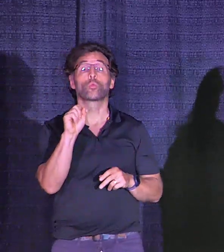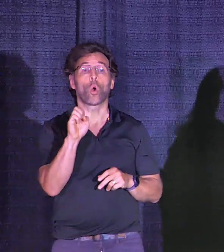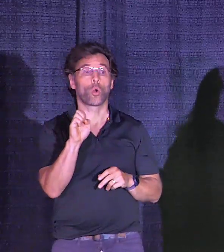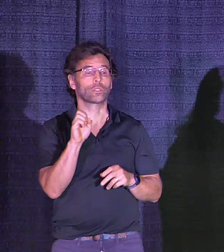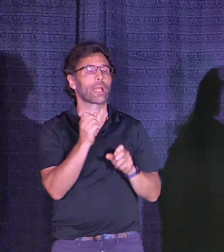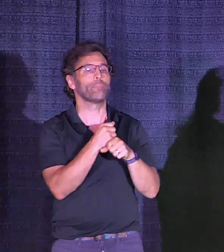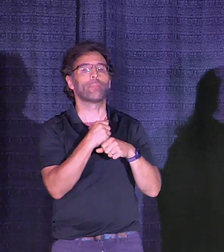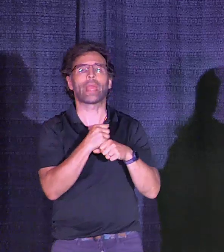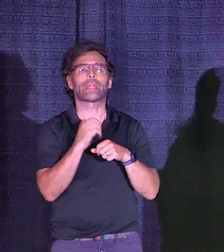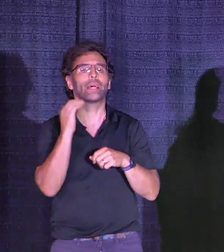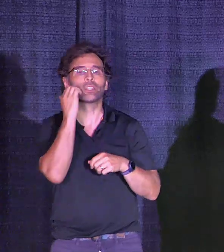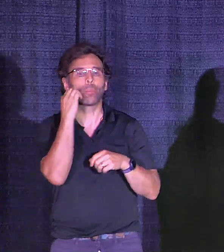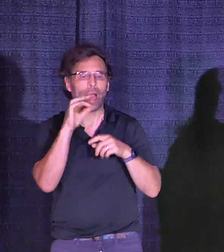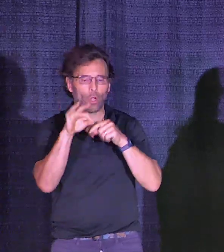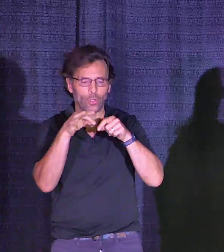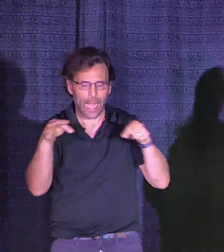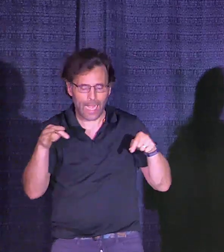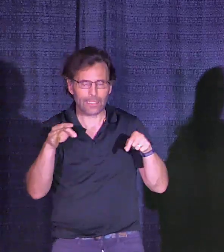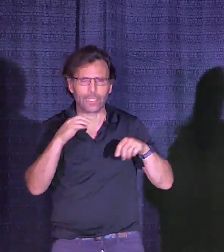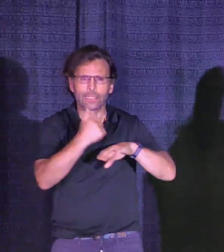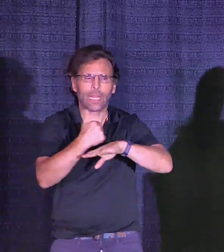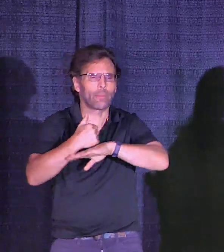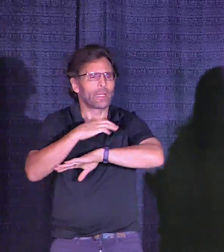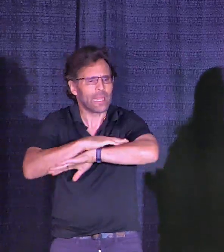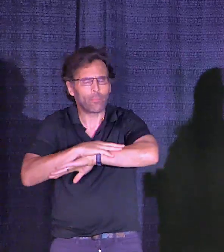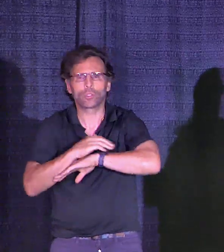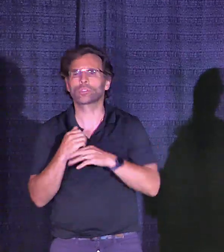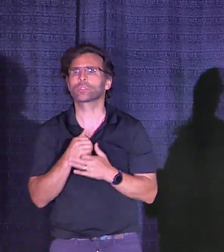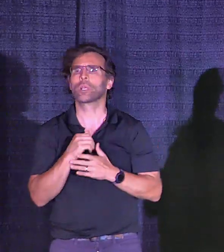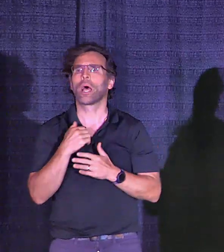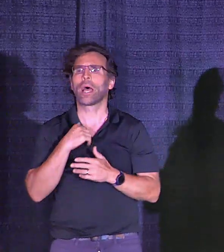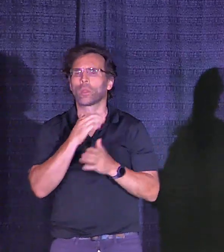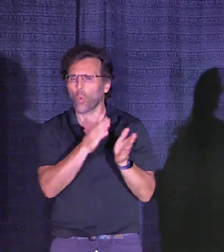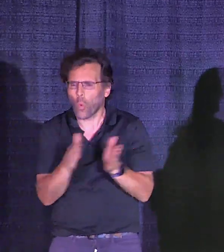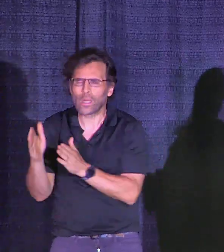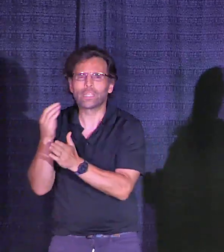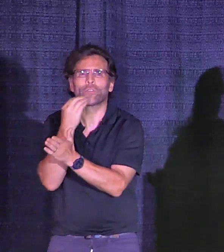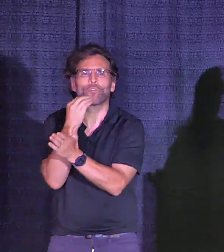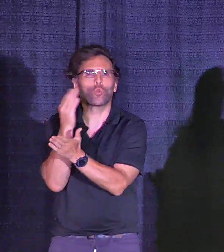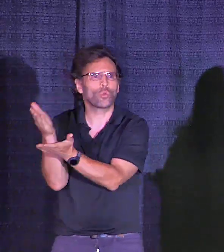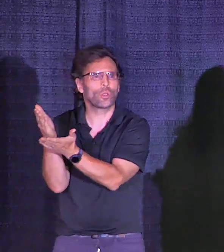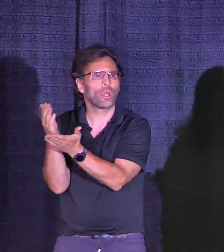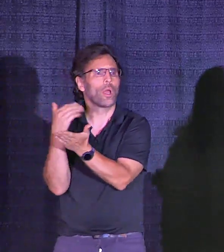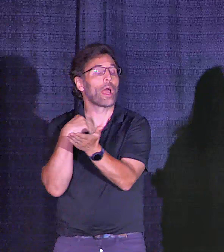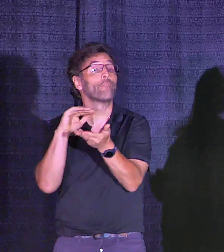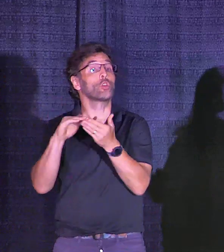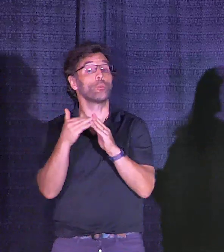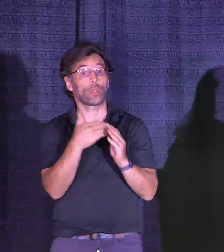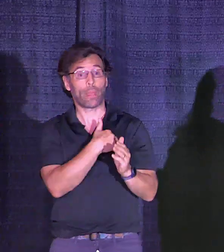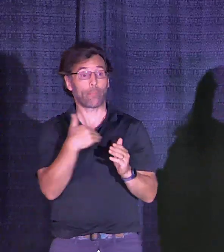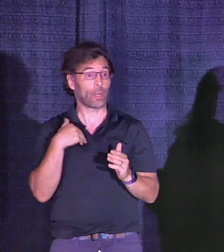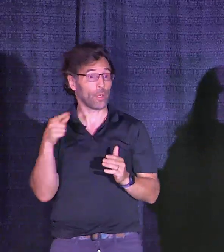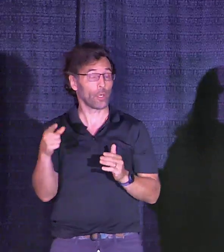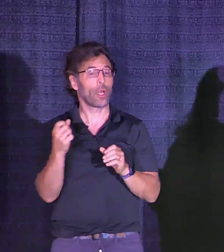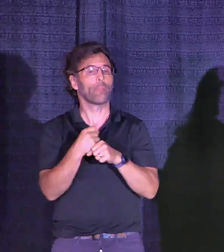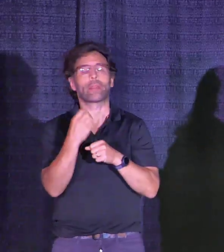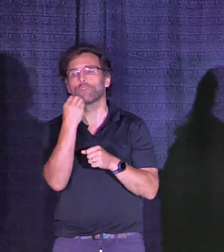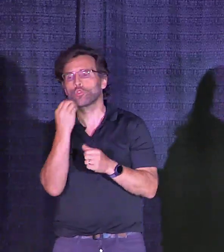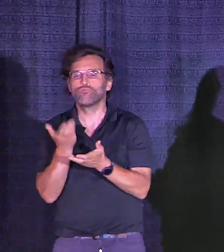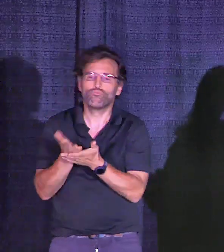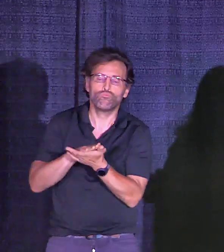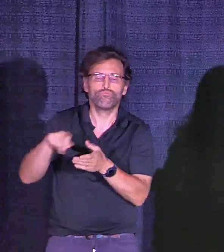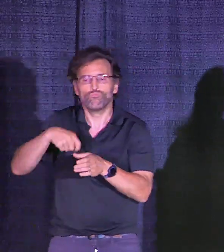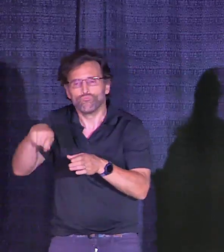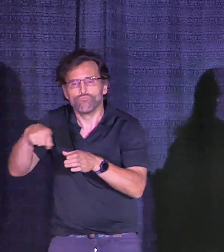tobacco ties, had set up the tables, had organized the food. We had a community member who made the food, cooked the